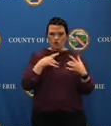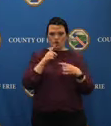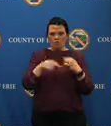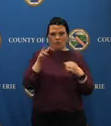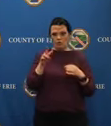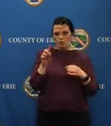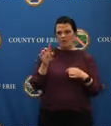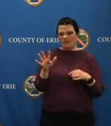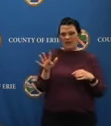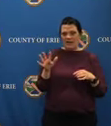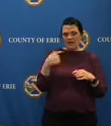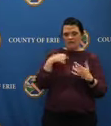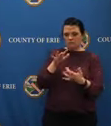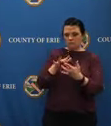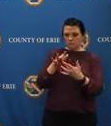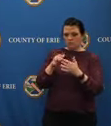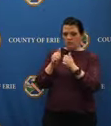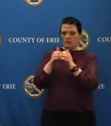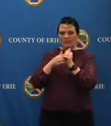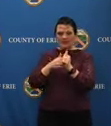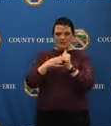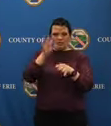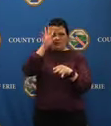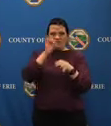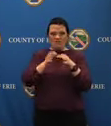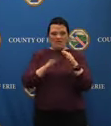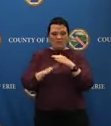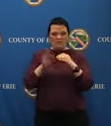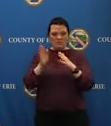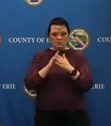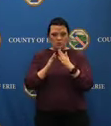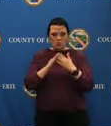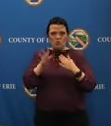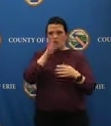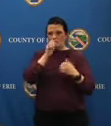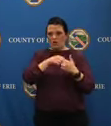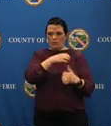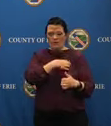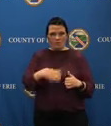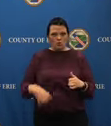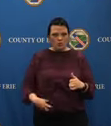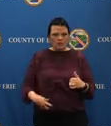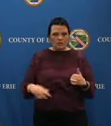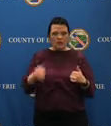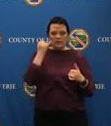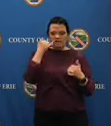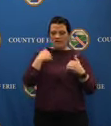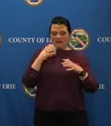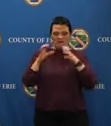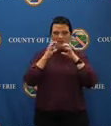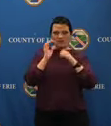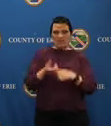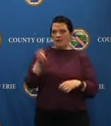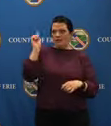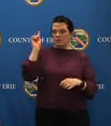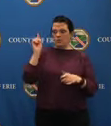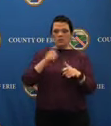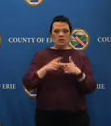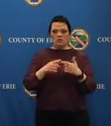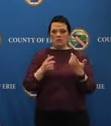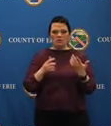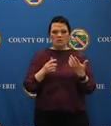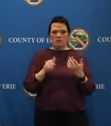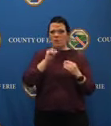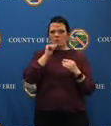215. I've been in touch with leaders of the faith-based community. I've talked to the mayor about it. If we had this conversation a week ago, we would not have